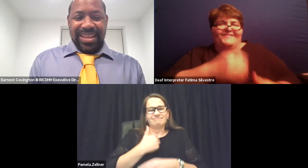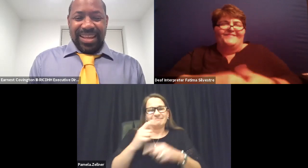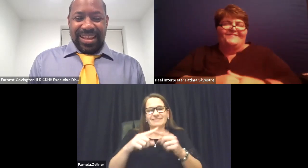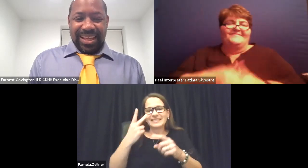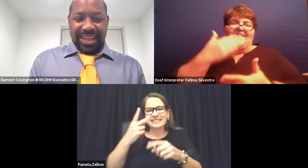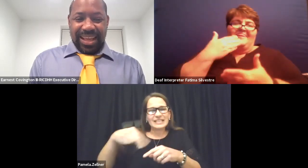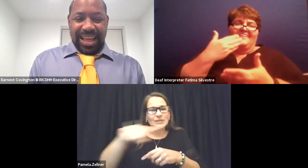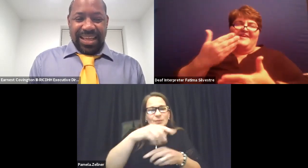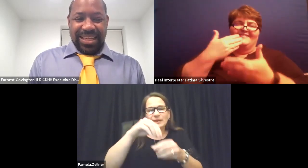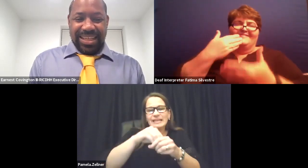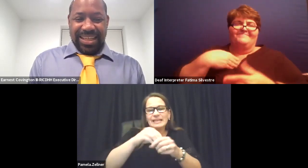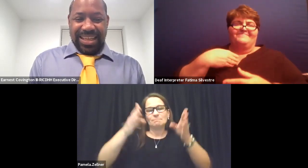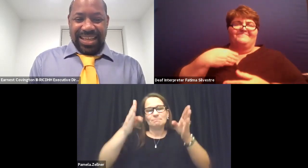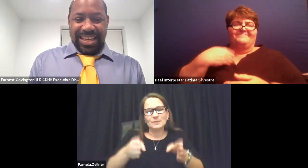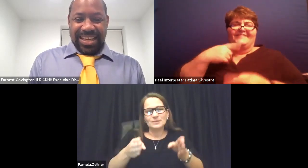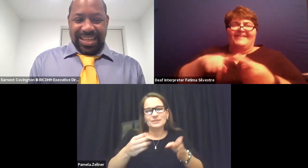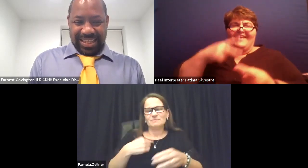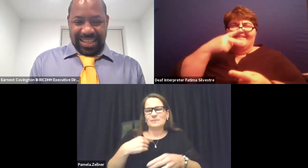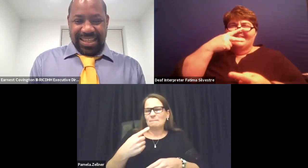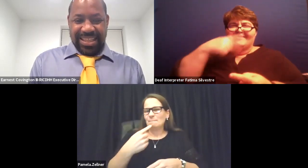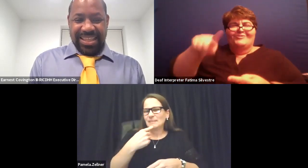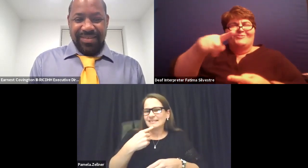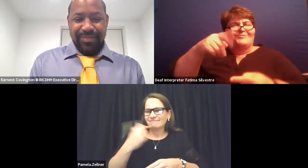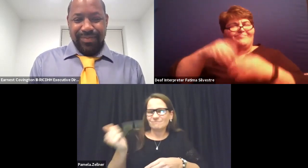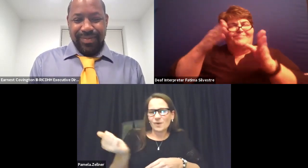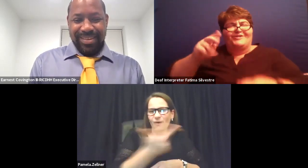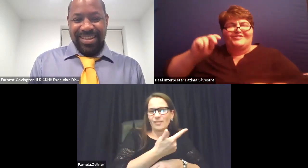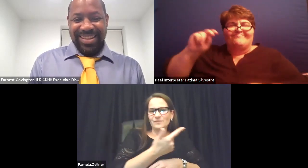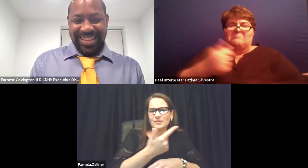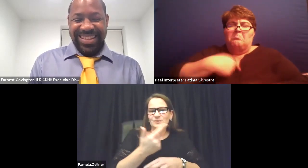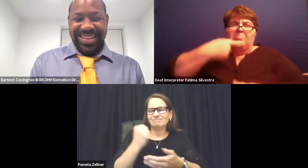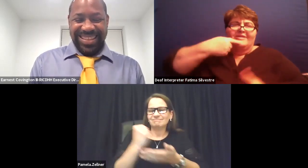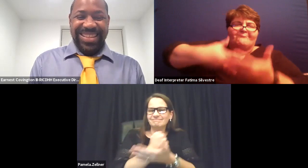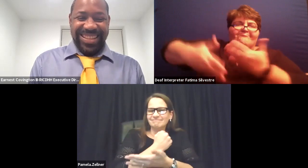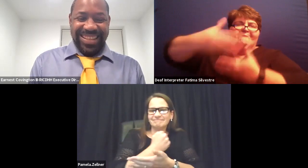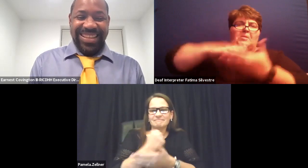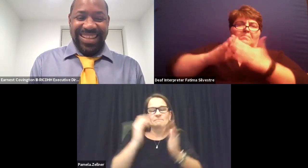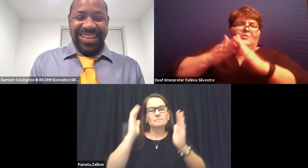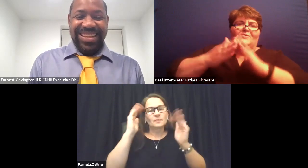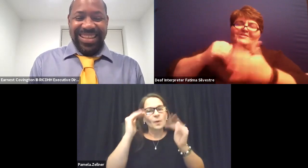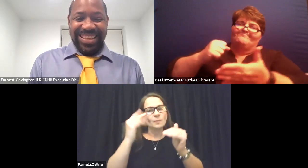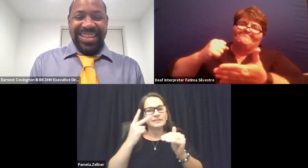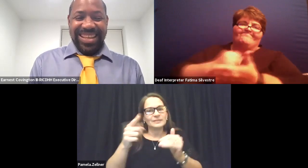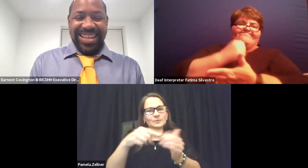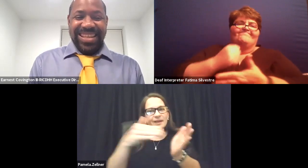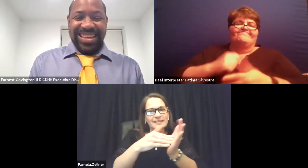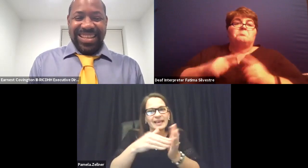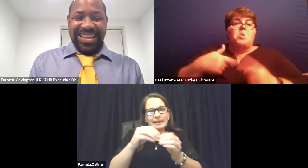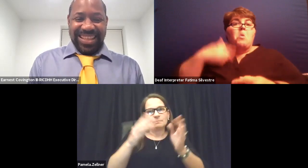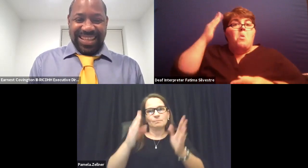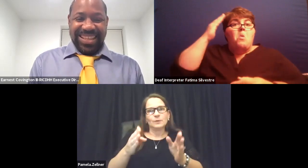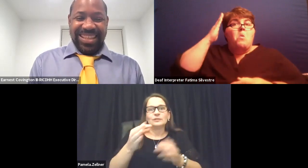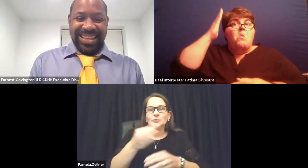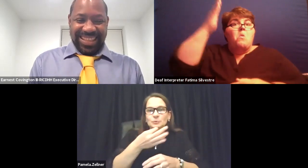director, Ernest. And I'm sorry that we can't see each other in person. I really miss the social time at the coffee